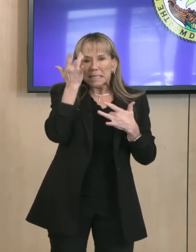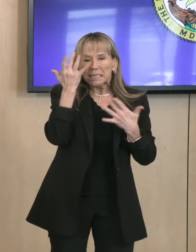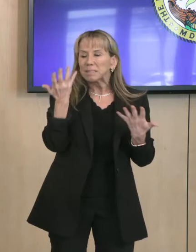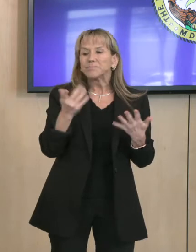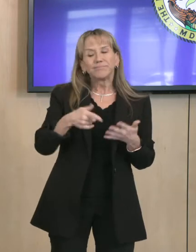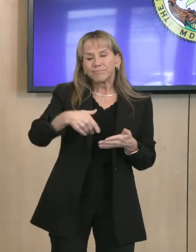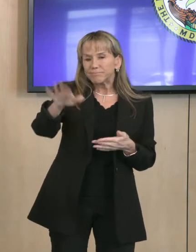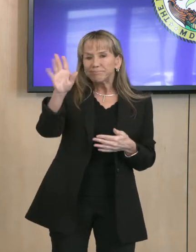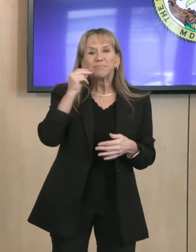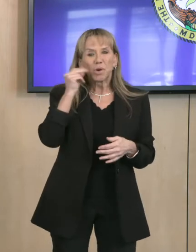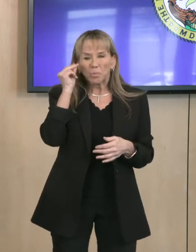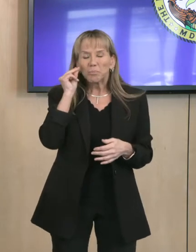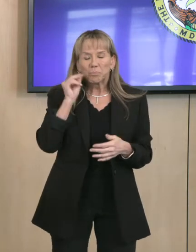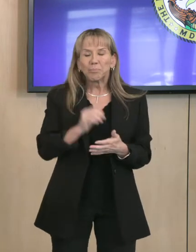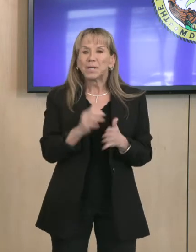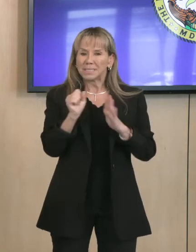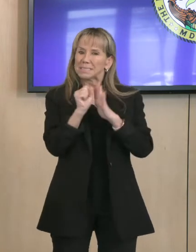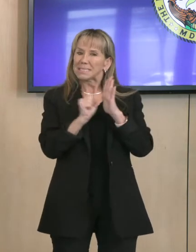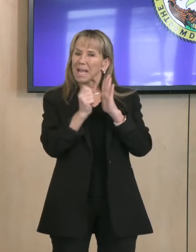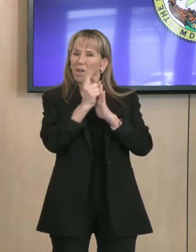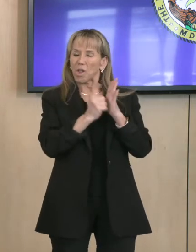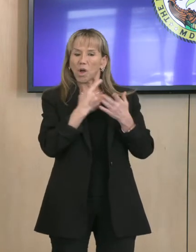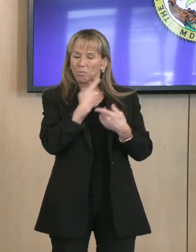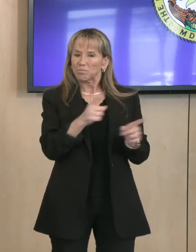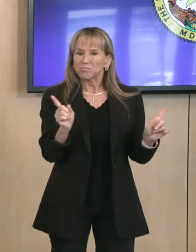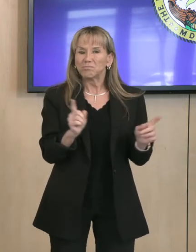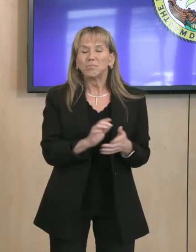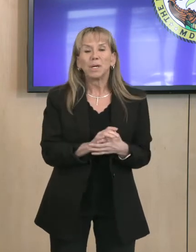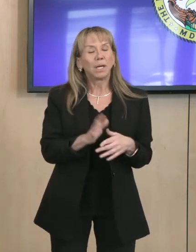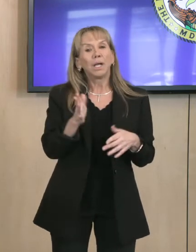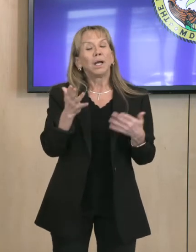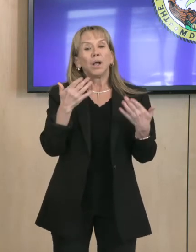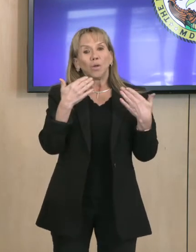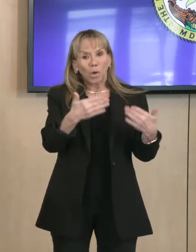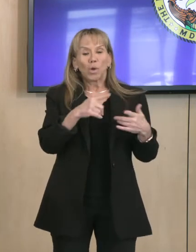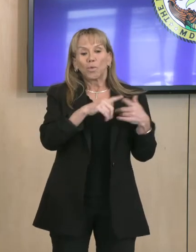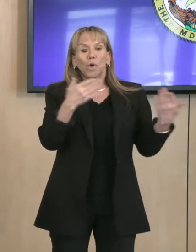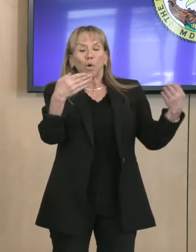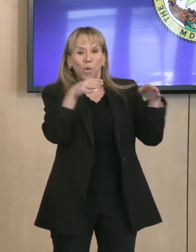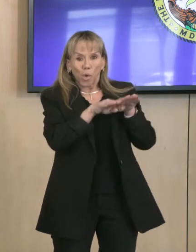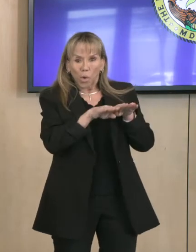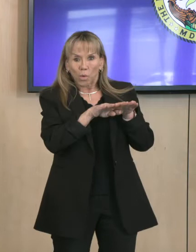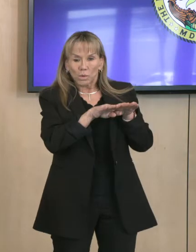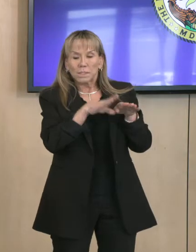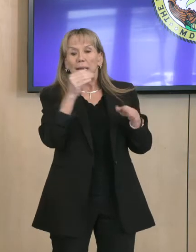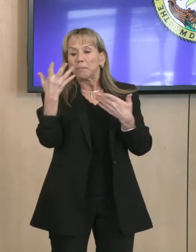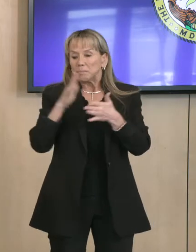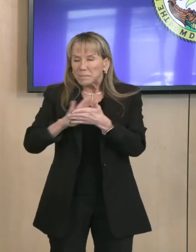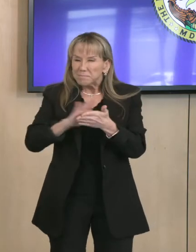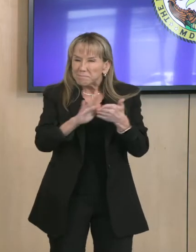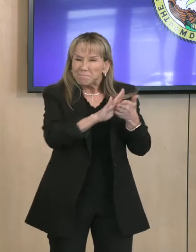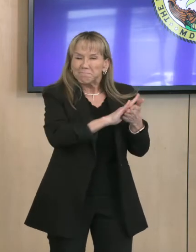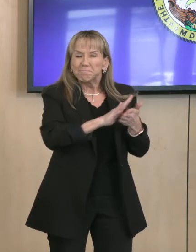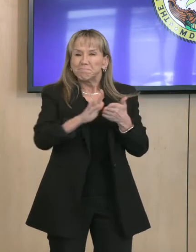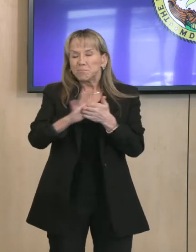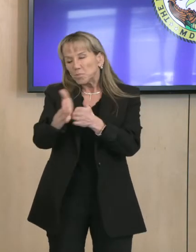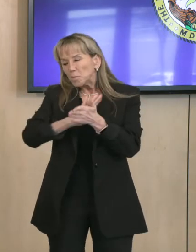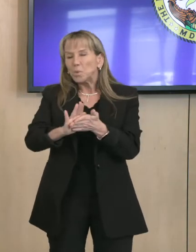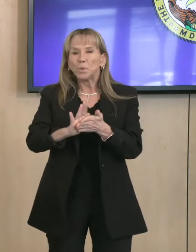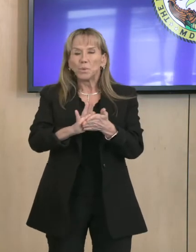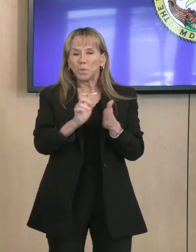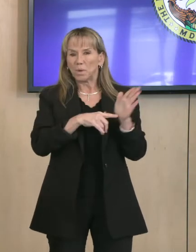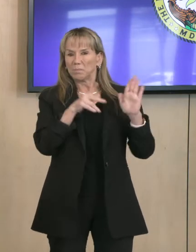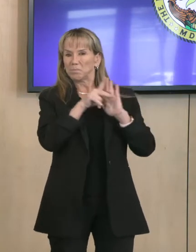by state law, taking their own initiative to close and to follow disinfection and sanitation protocols,